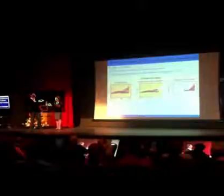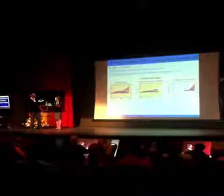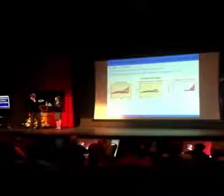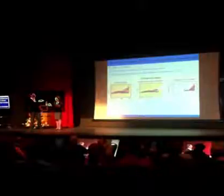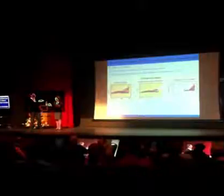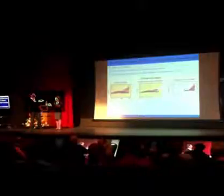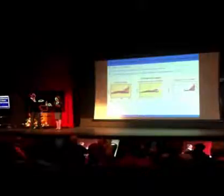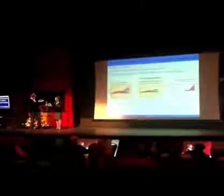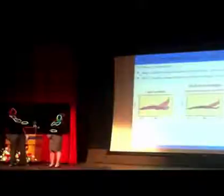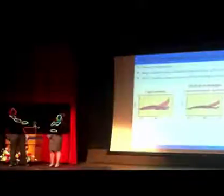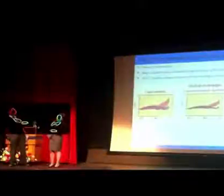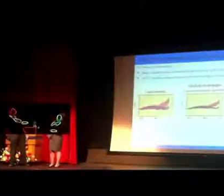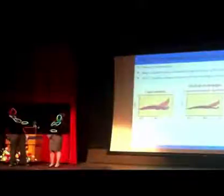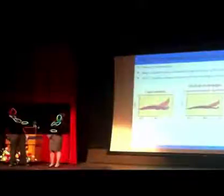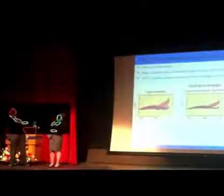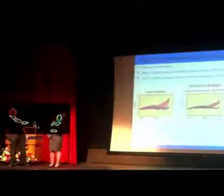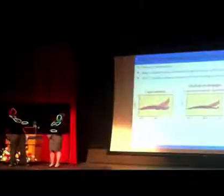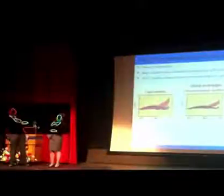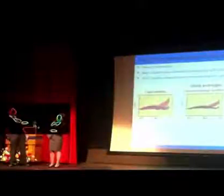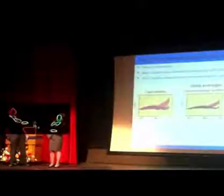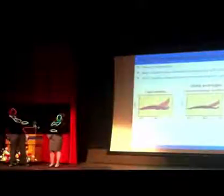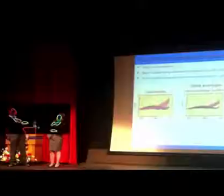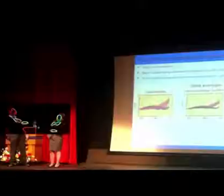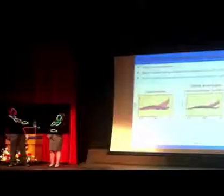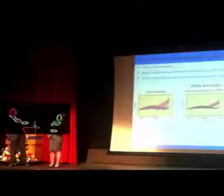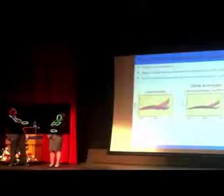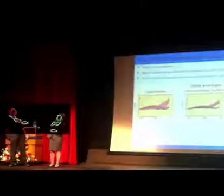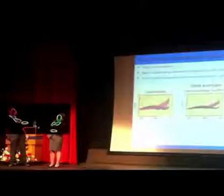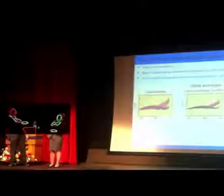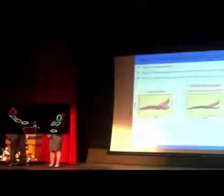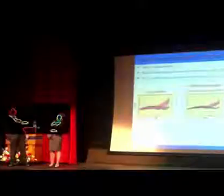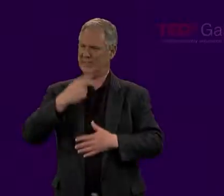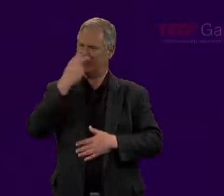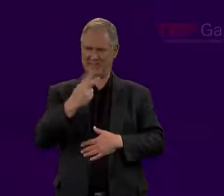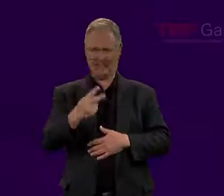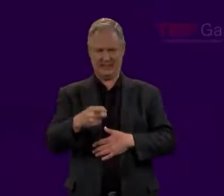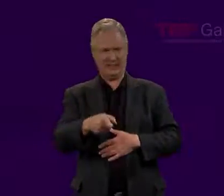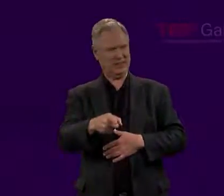So I'm going to talk about 3 things when it comes to this subject.